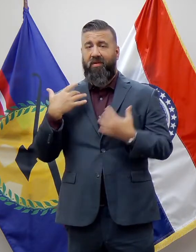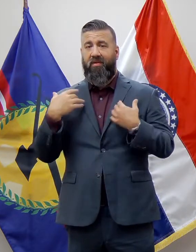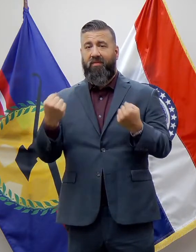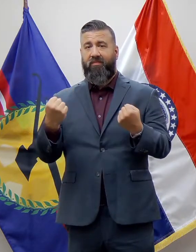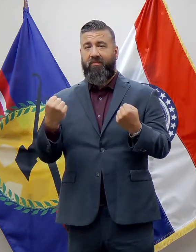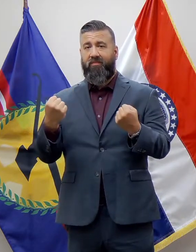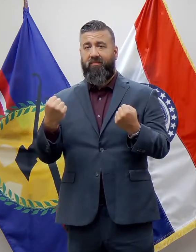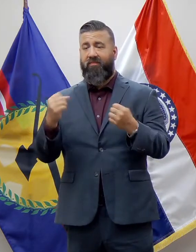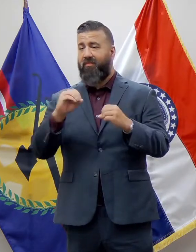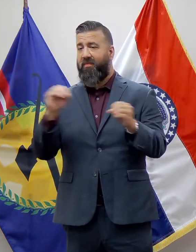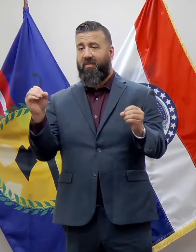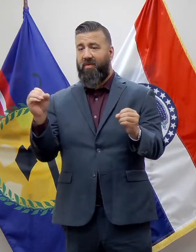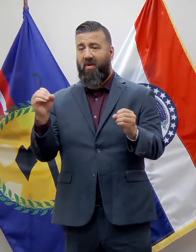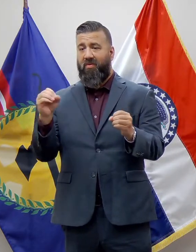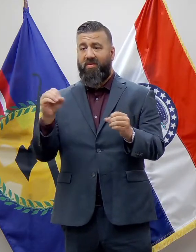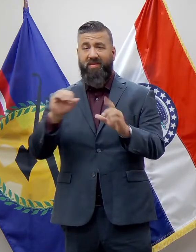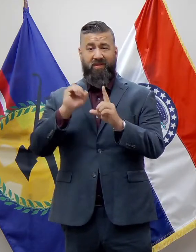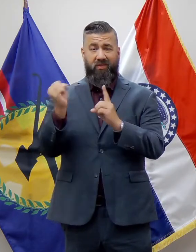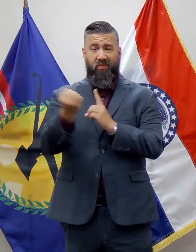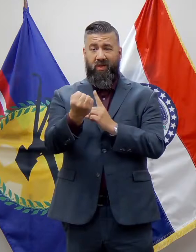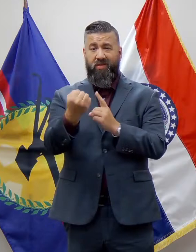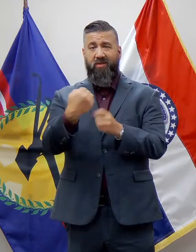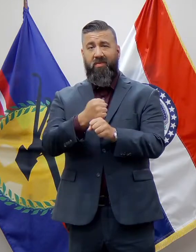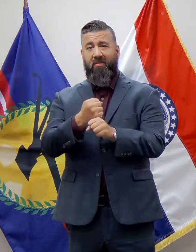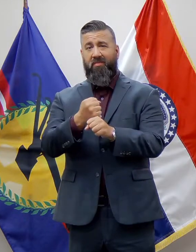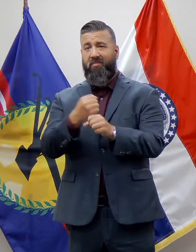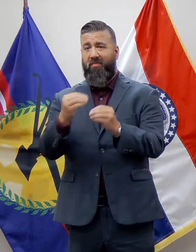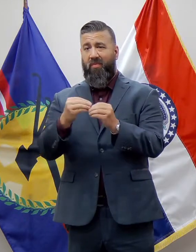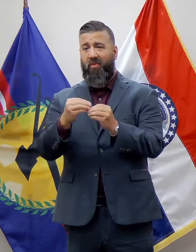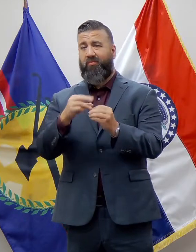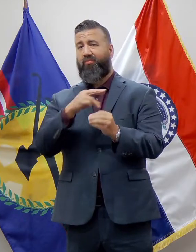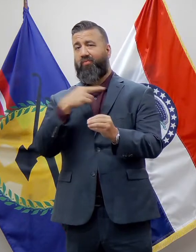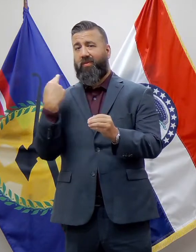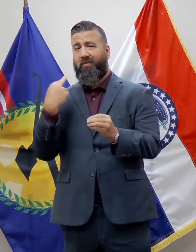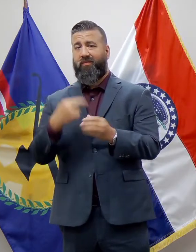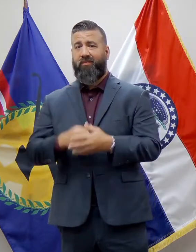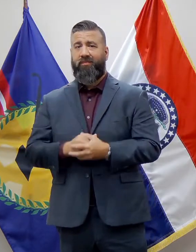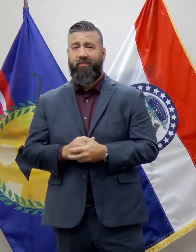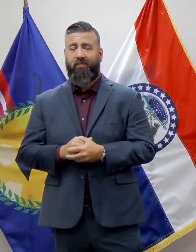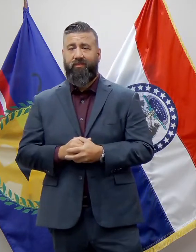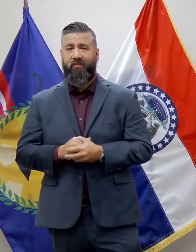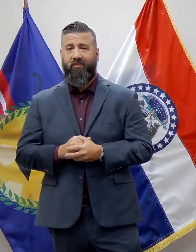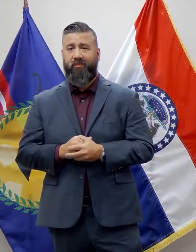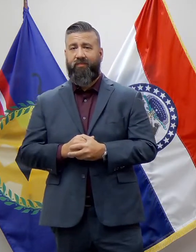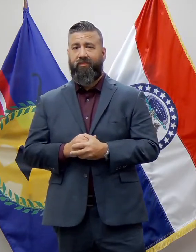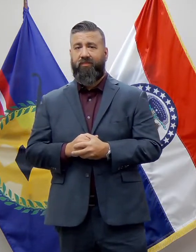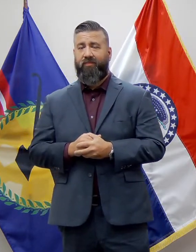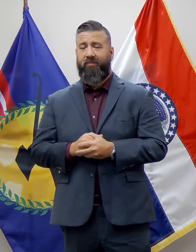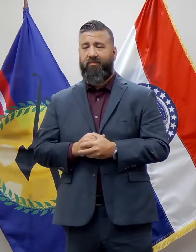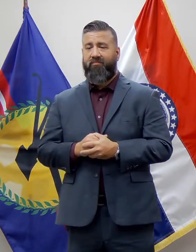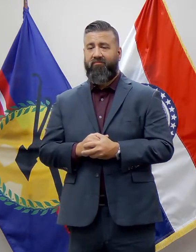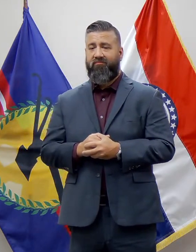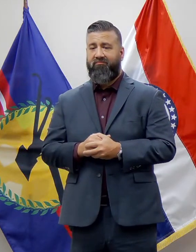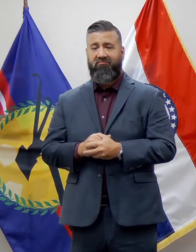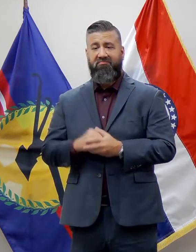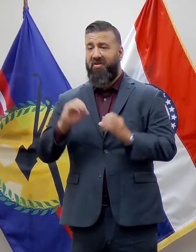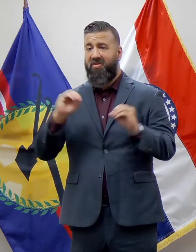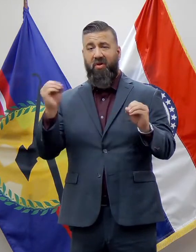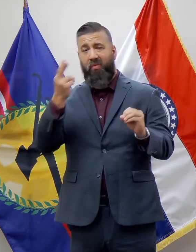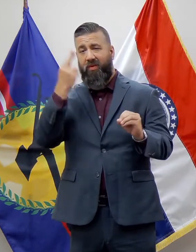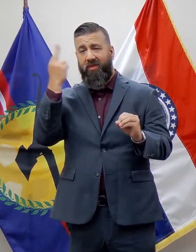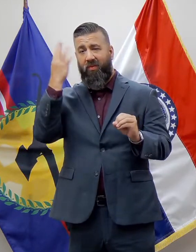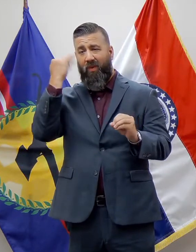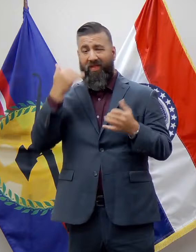with no pre-existing conditions that would make them more susceptible. There appears to be no rhyme or reason for why they still